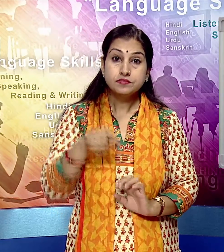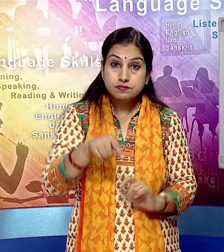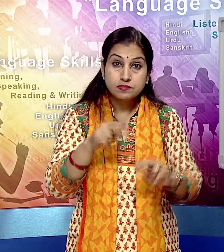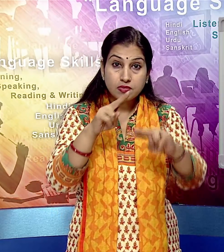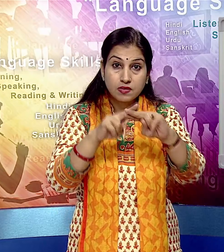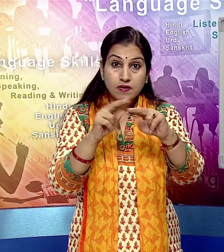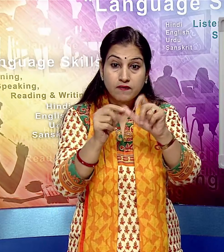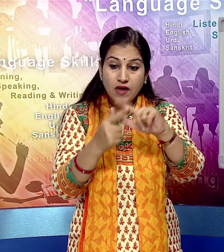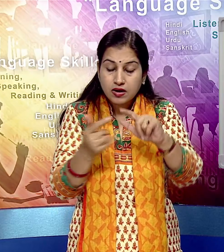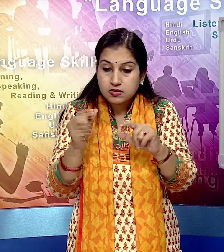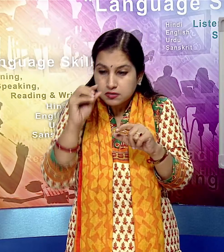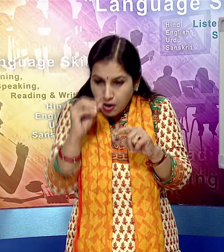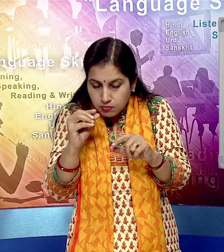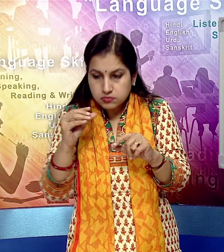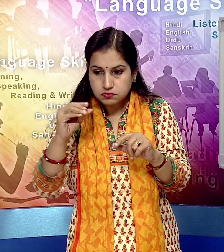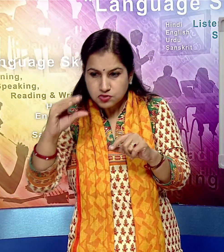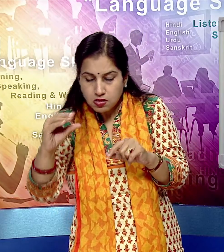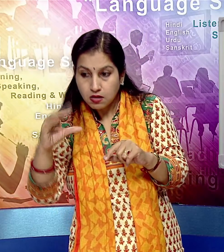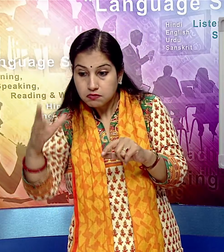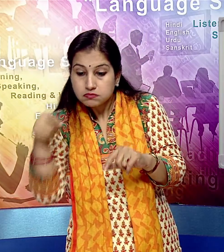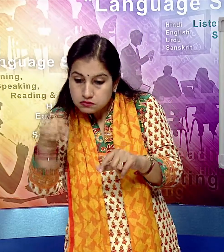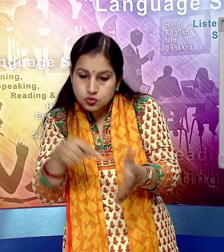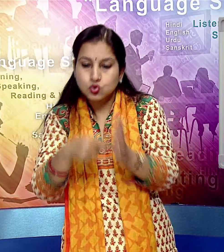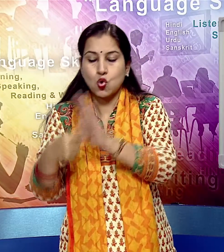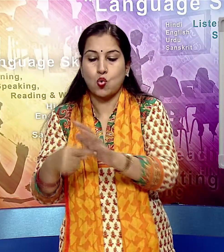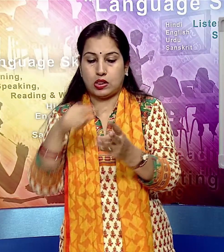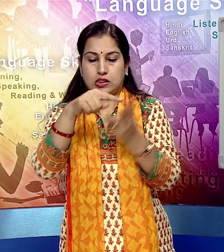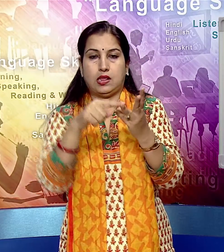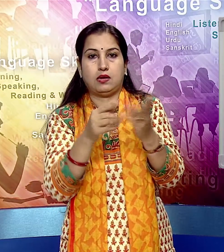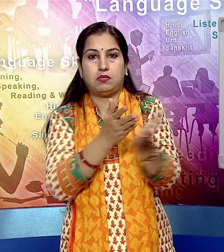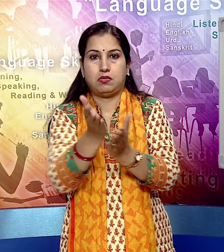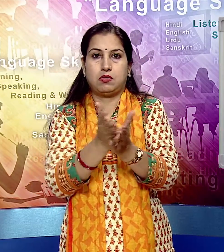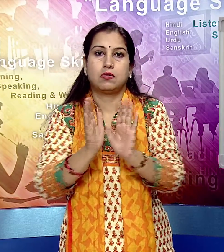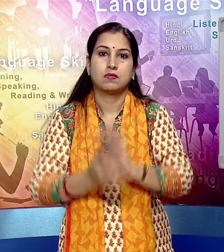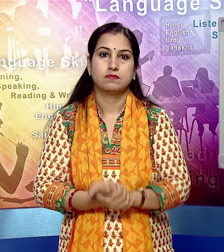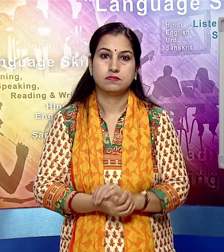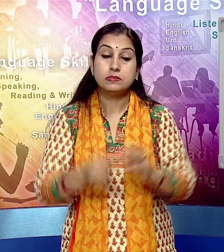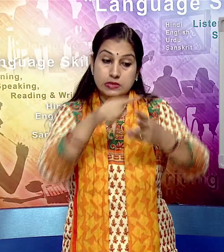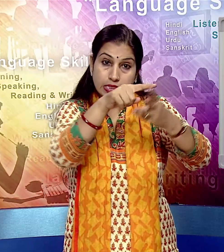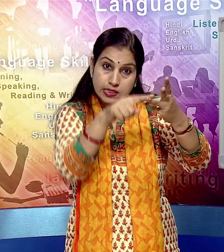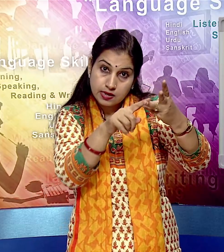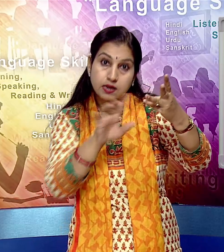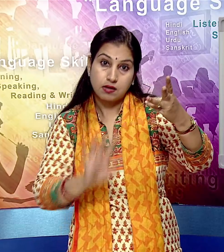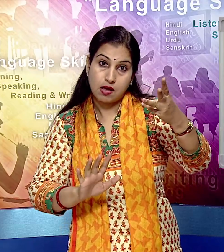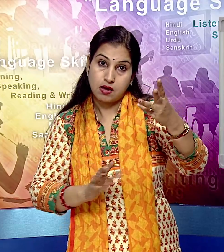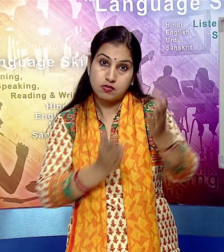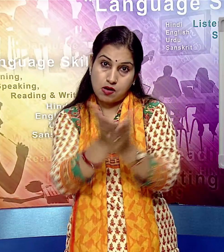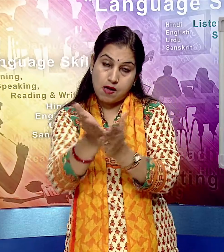fat used in frying determines the types of frying. There are three methods